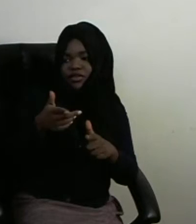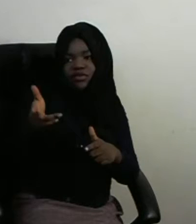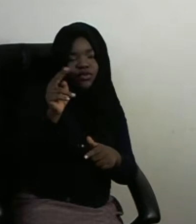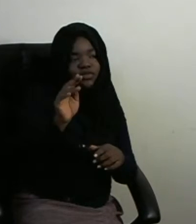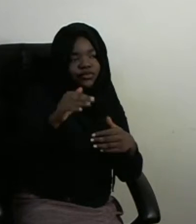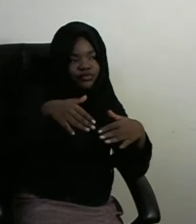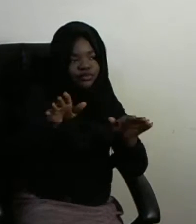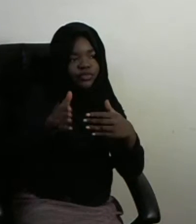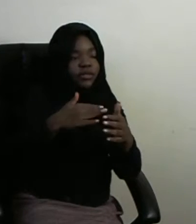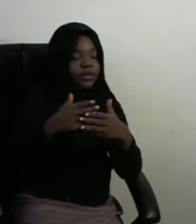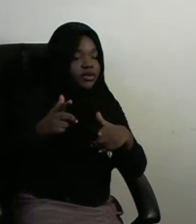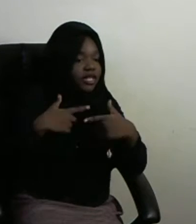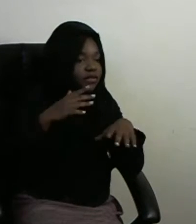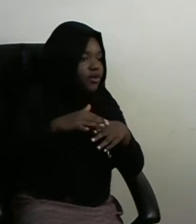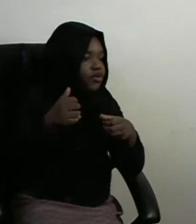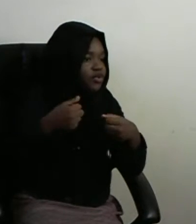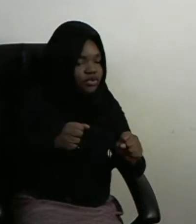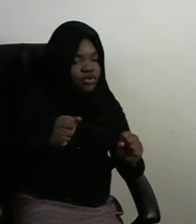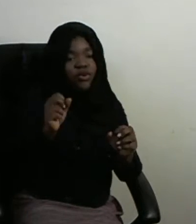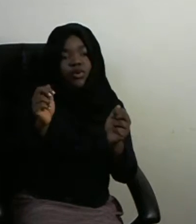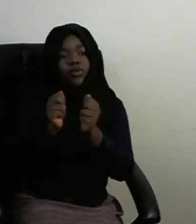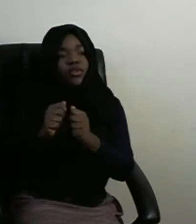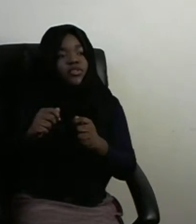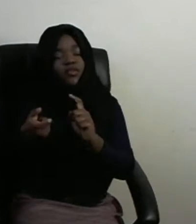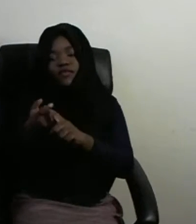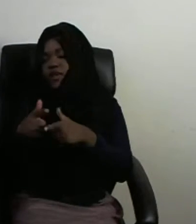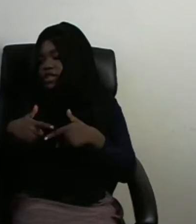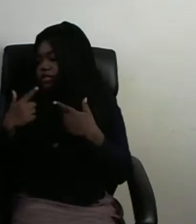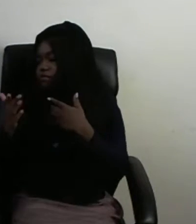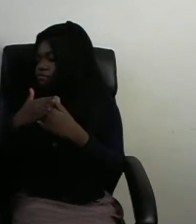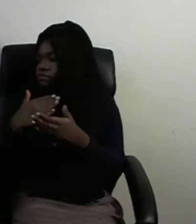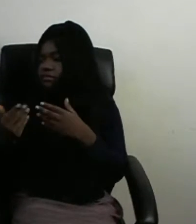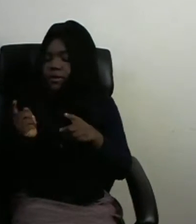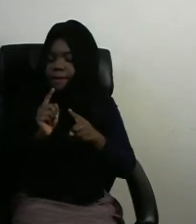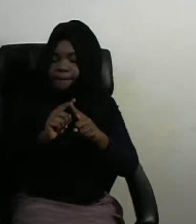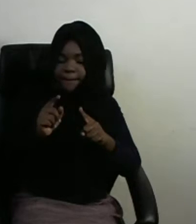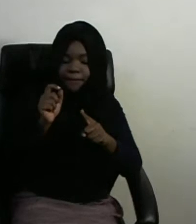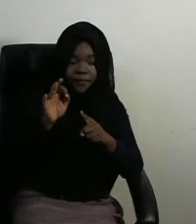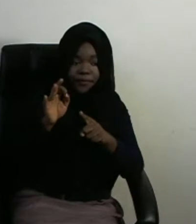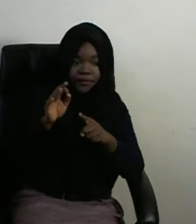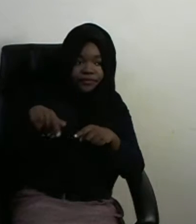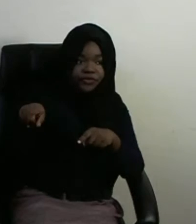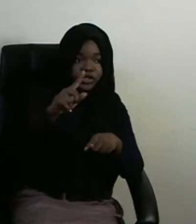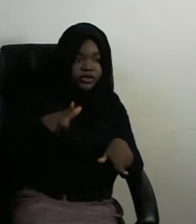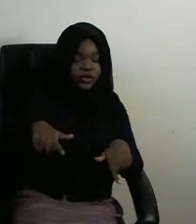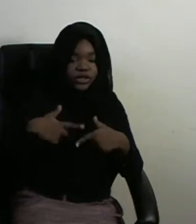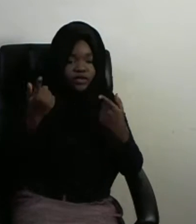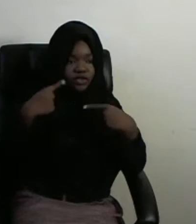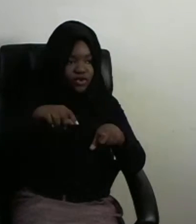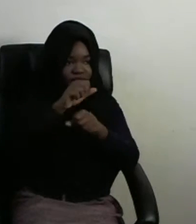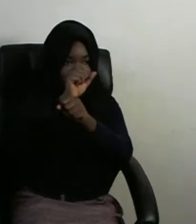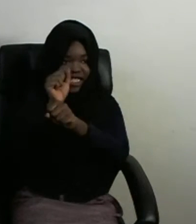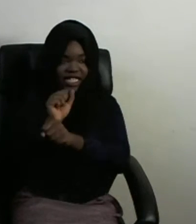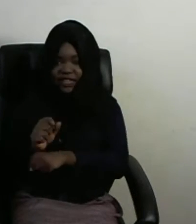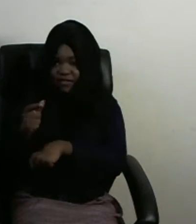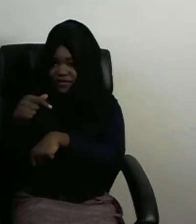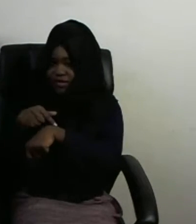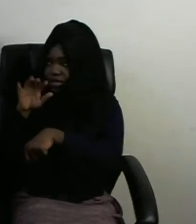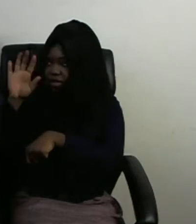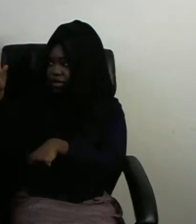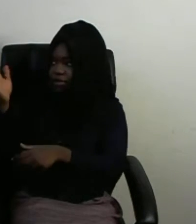own. Whether you live in the street or with a friend or anywhere, no. But if you live during the slavery